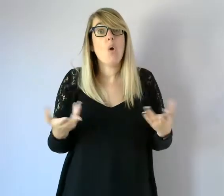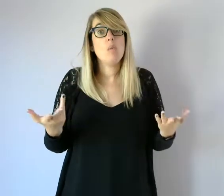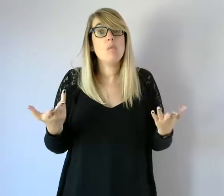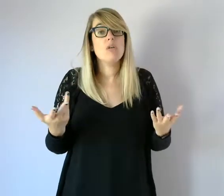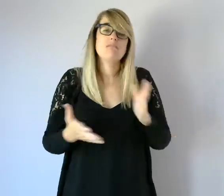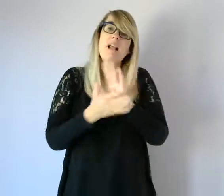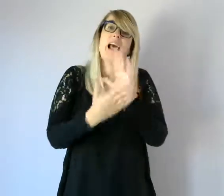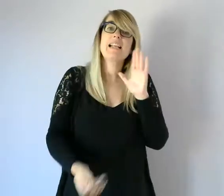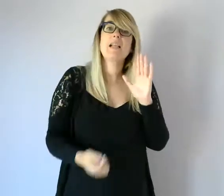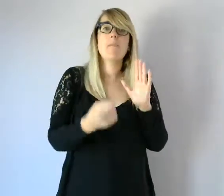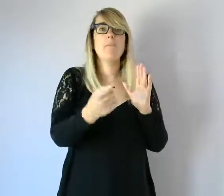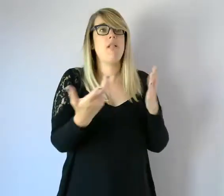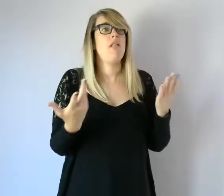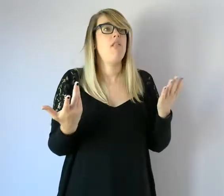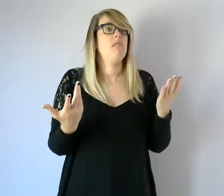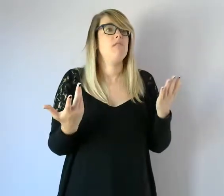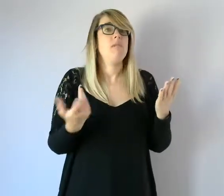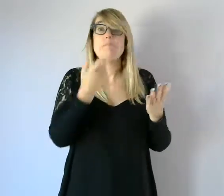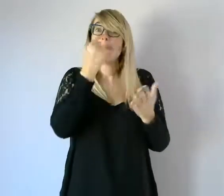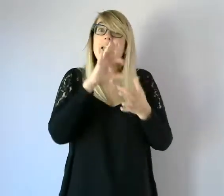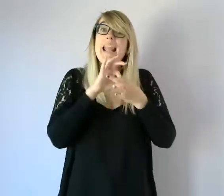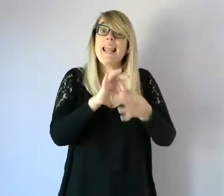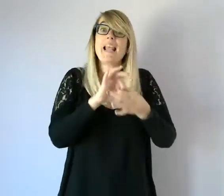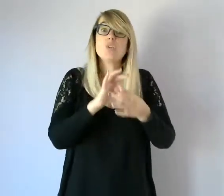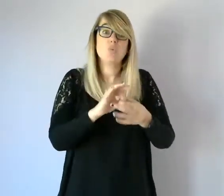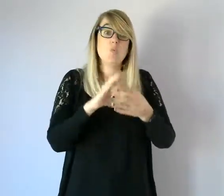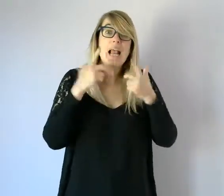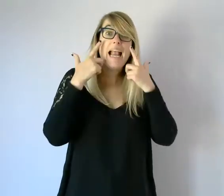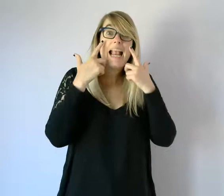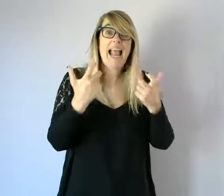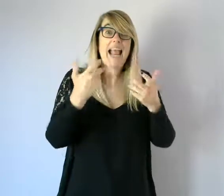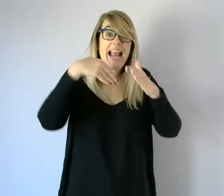example, or in relation to care provided in one's own home.